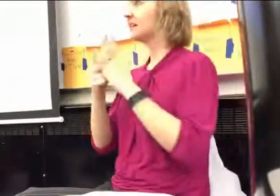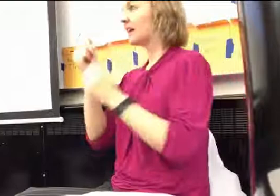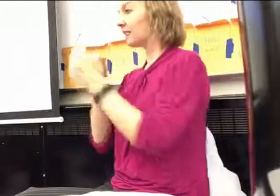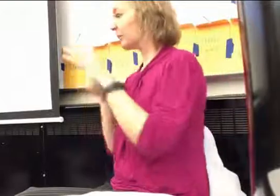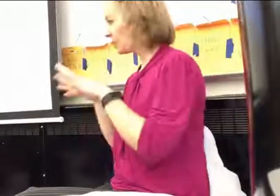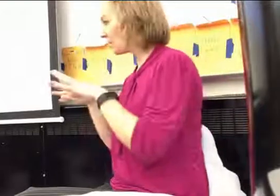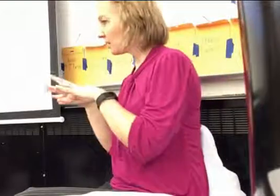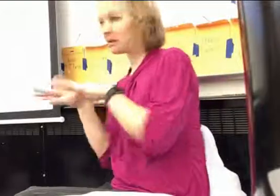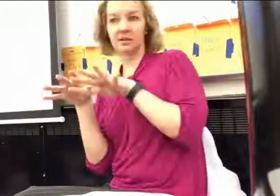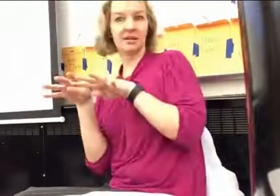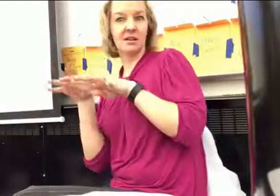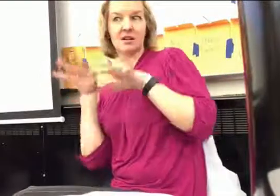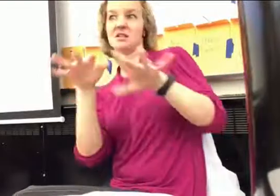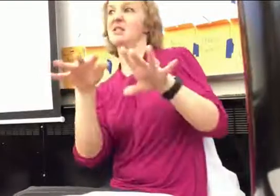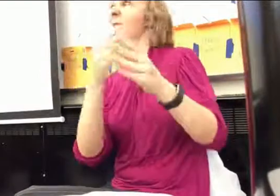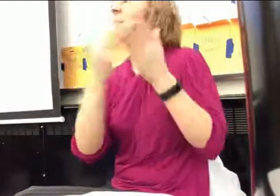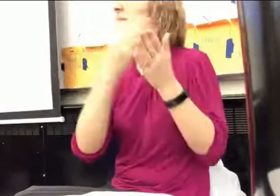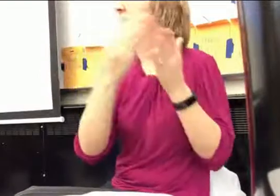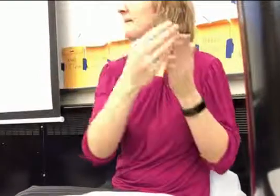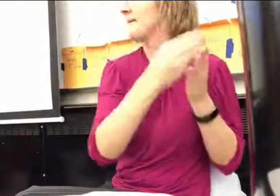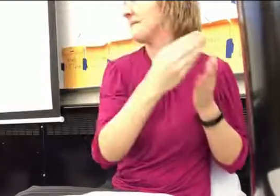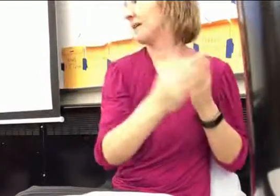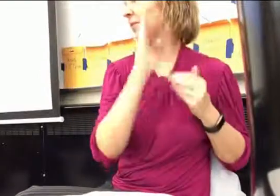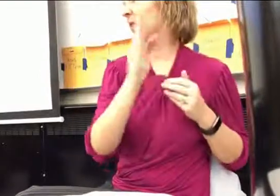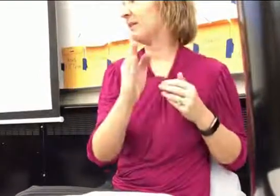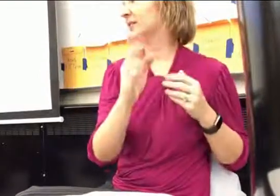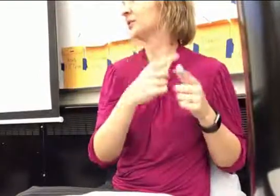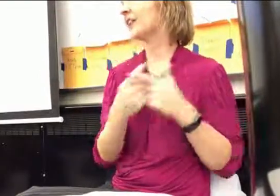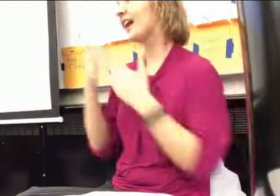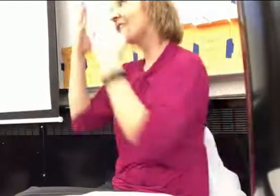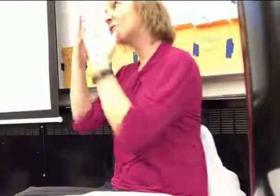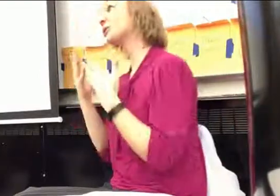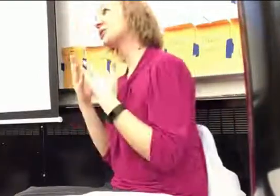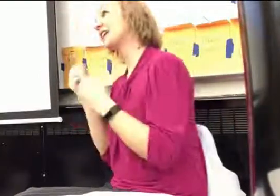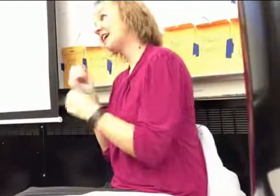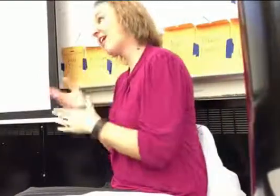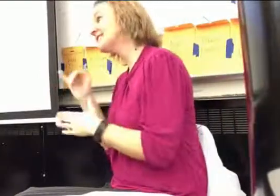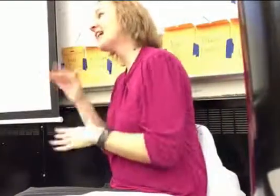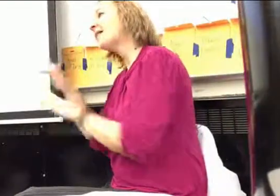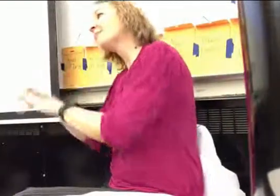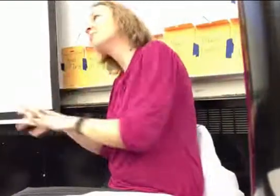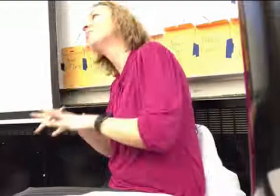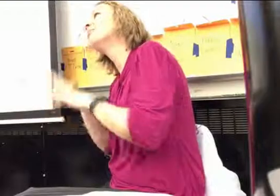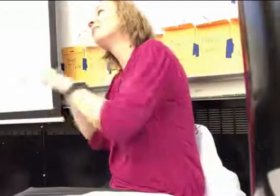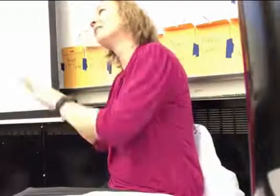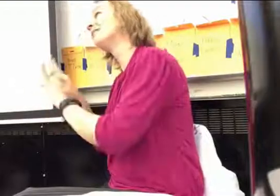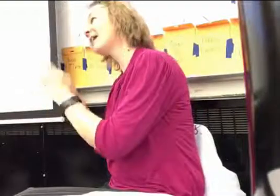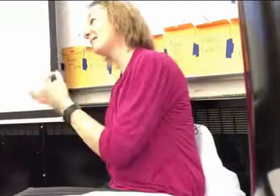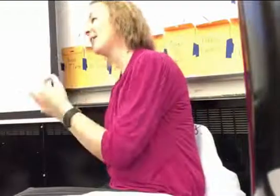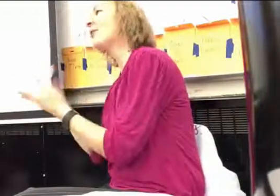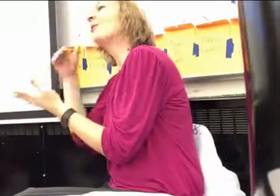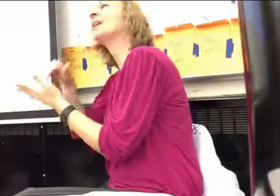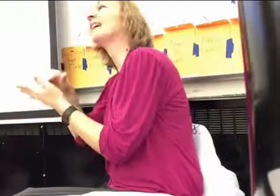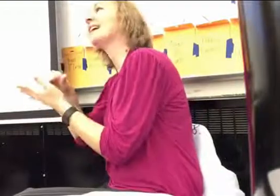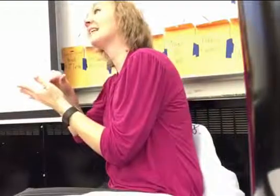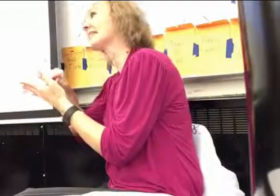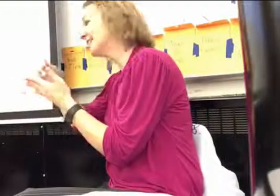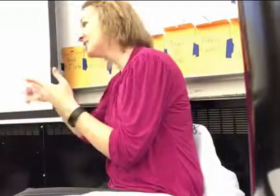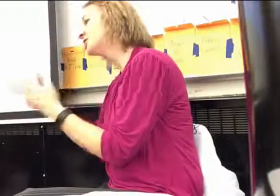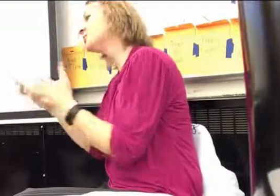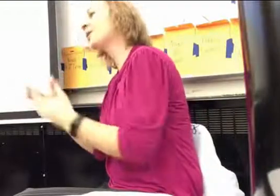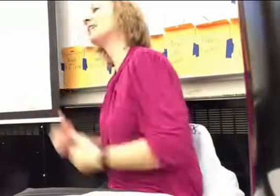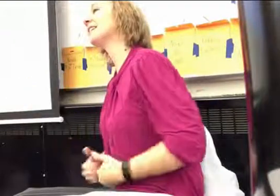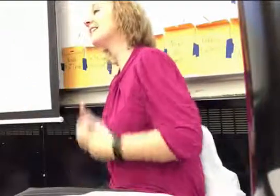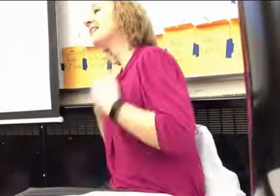to buy this amount right here. And unfortunately, that causes this poor family, who again, just wanted a life of